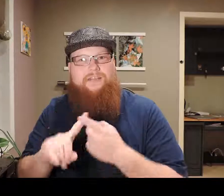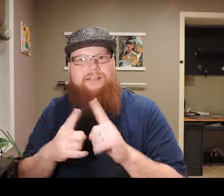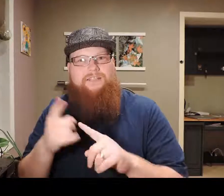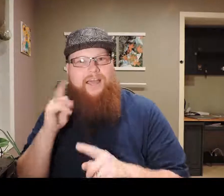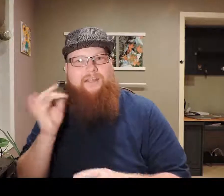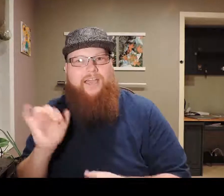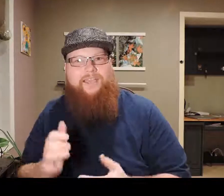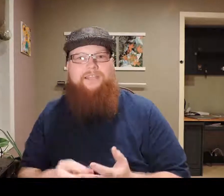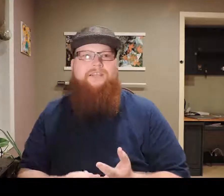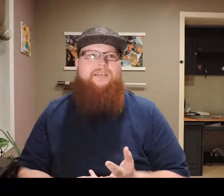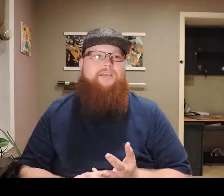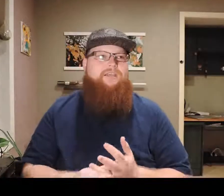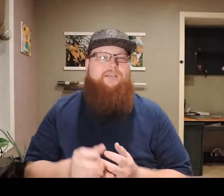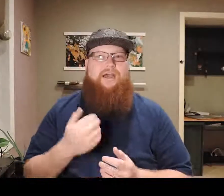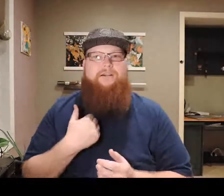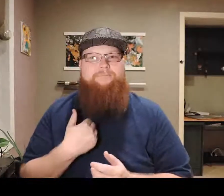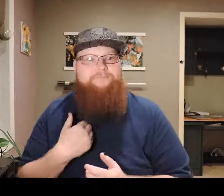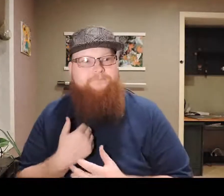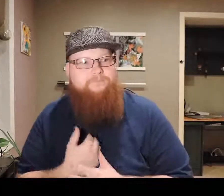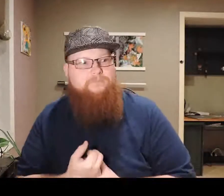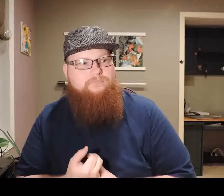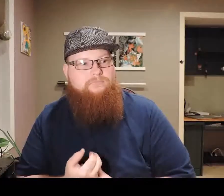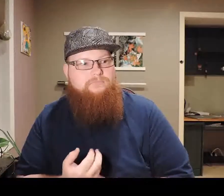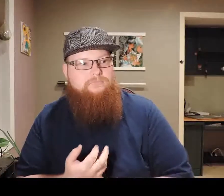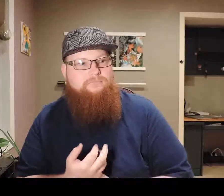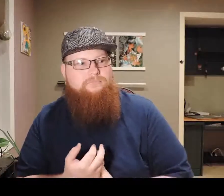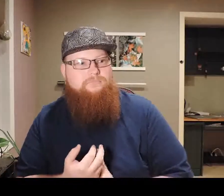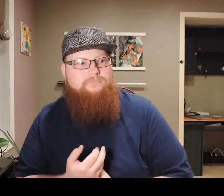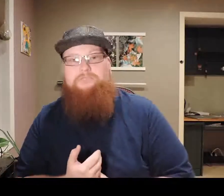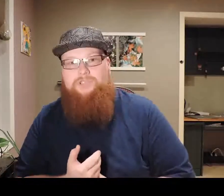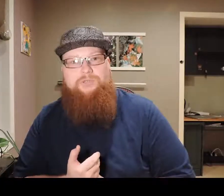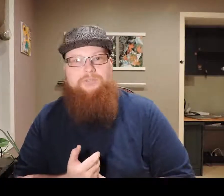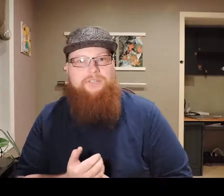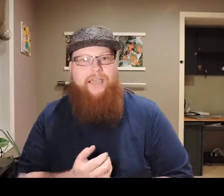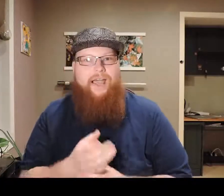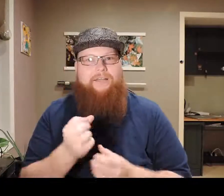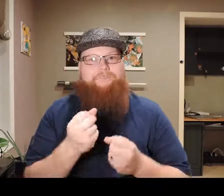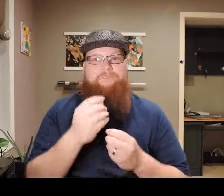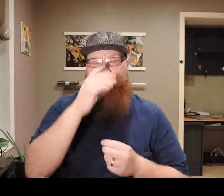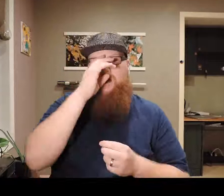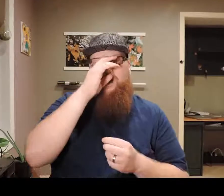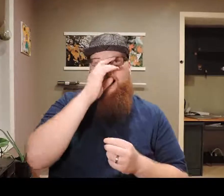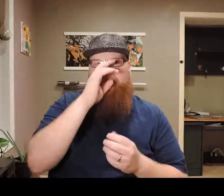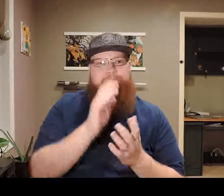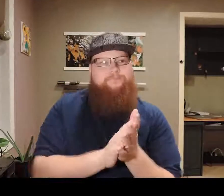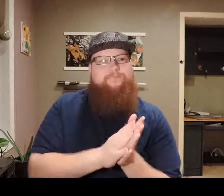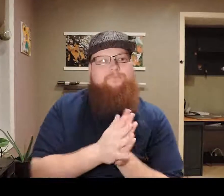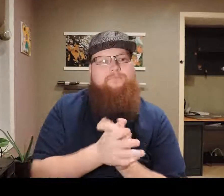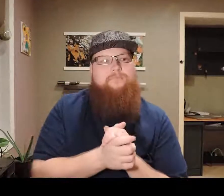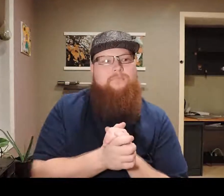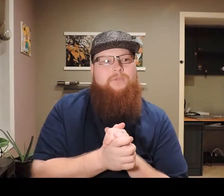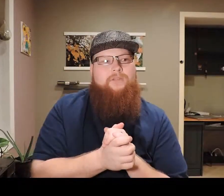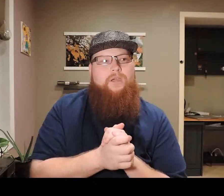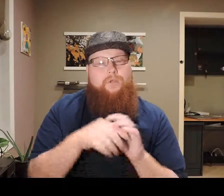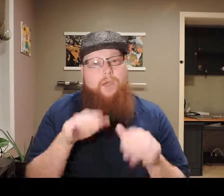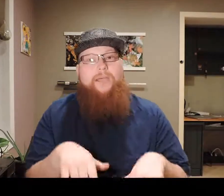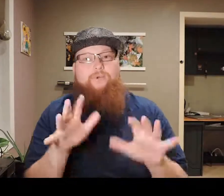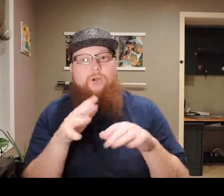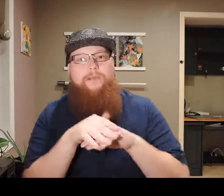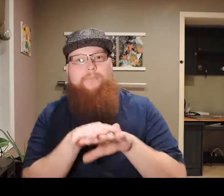friends sound like. So, yeah, Um, so I grew up in a